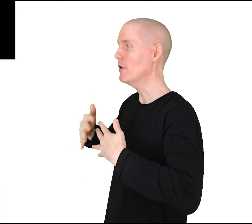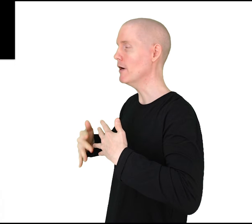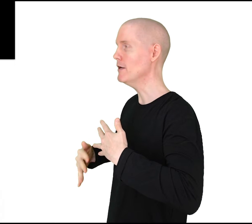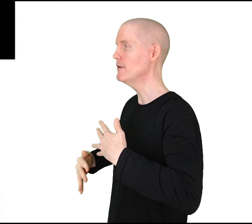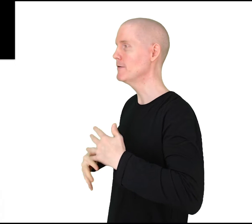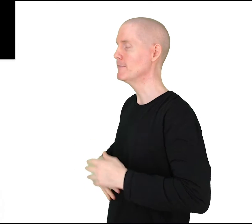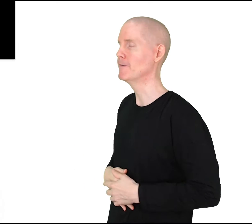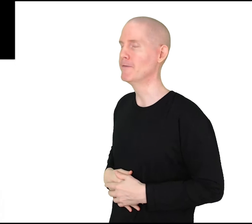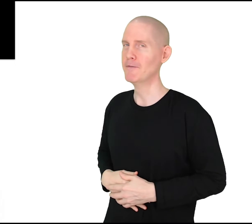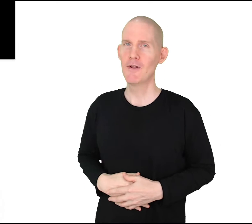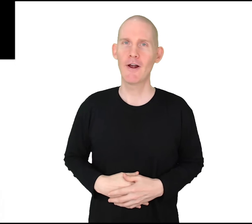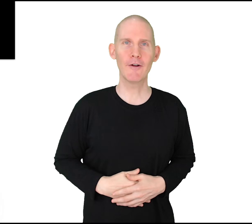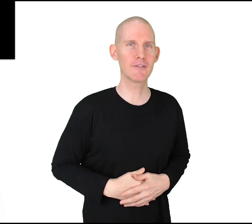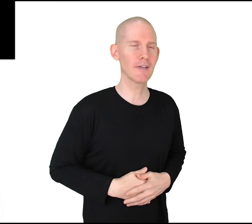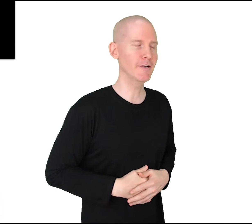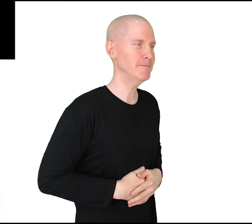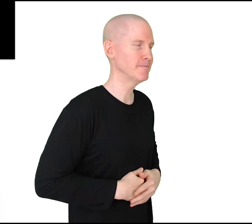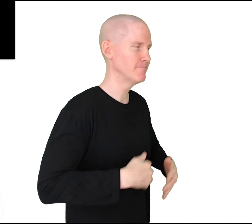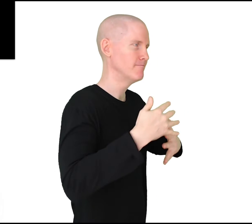Blood. Other side.